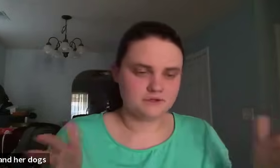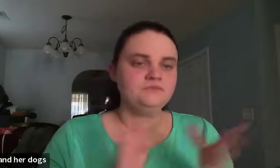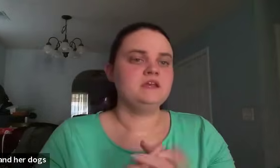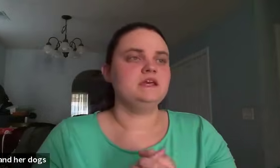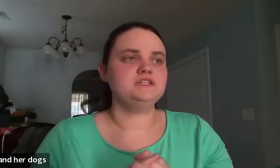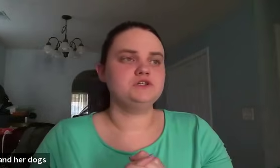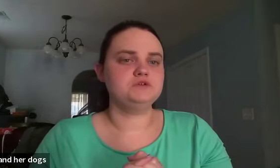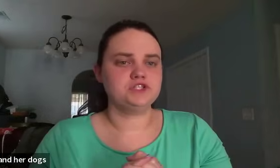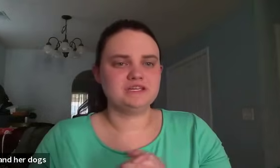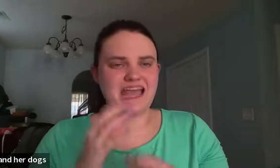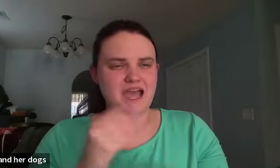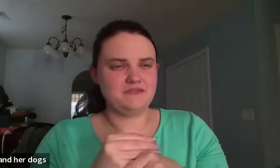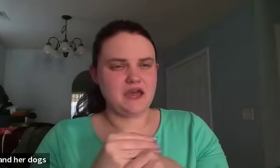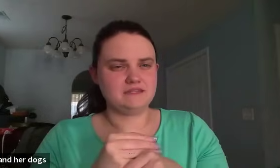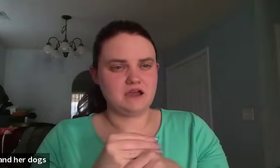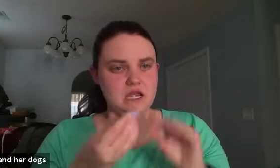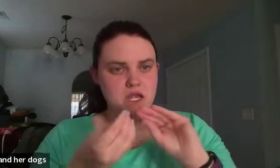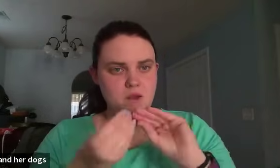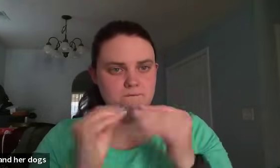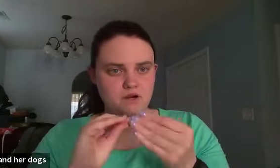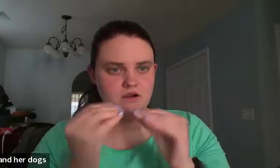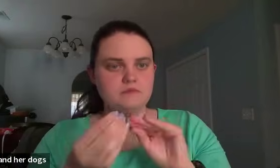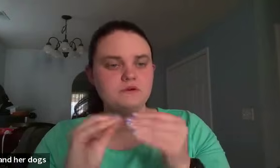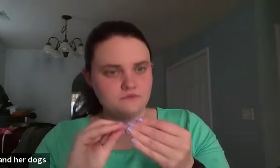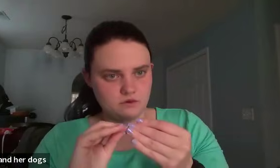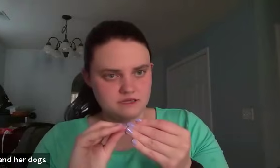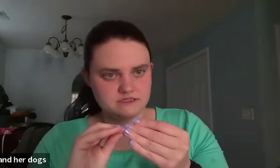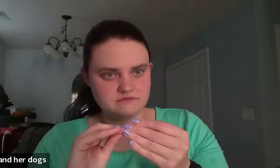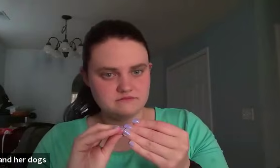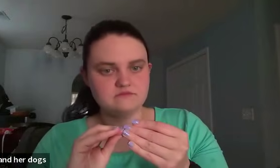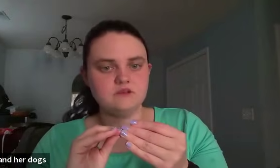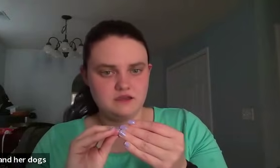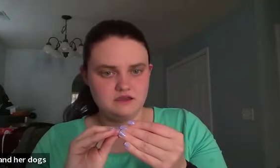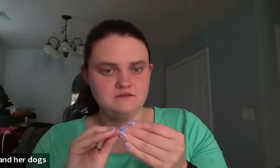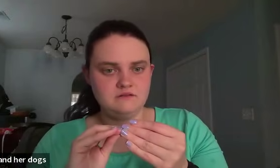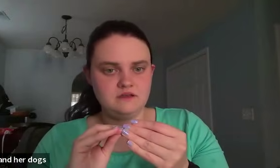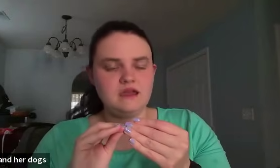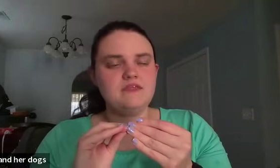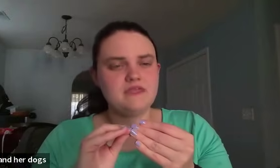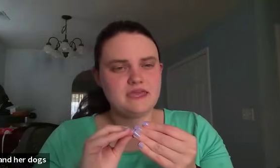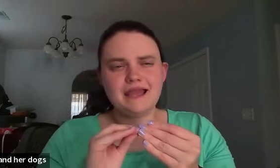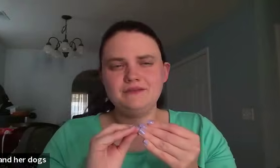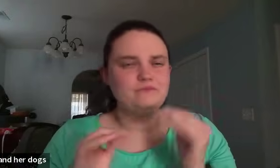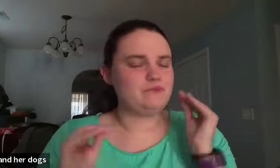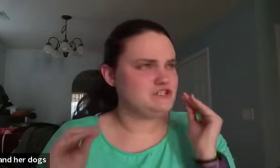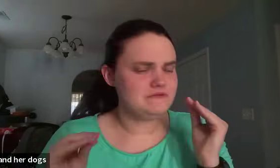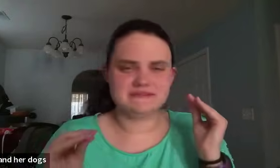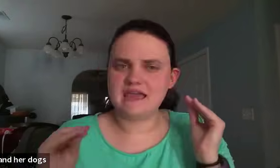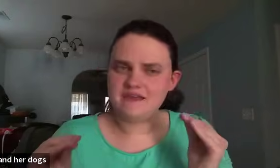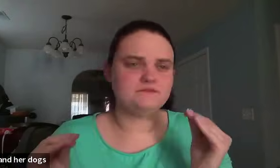number is you would just add that sign number before it. Okay. And then we do this every